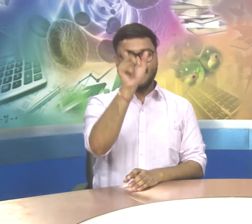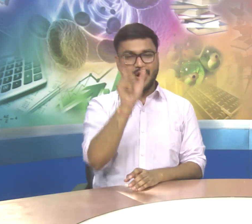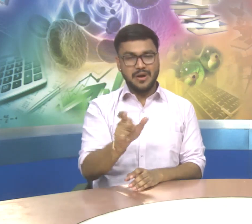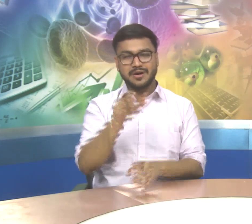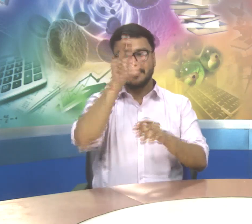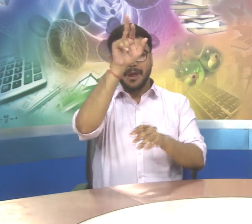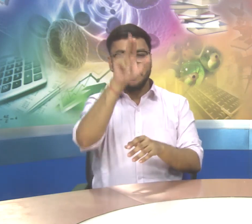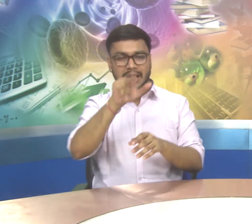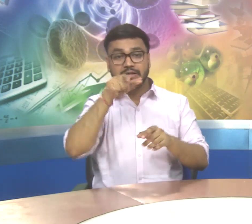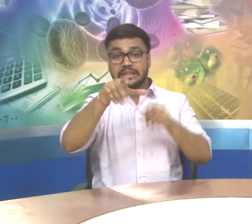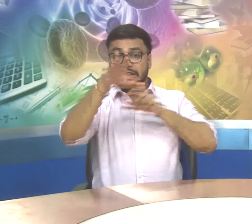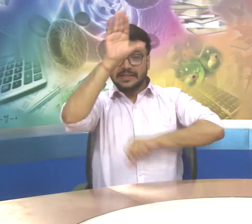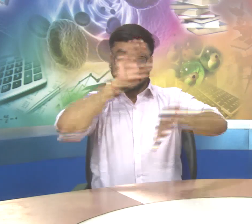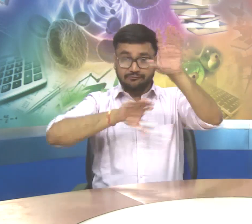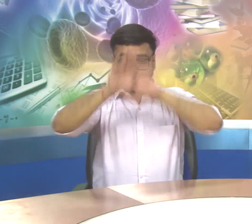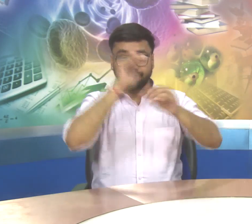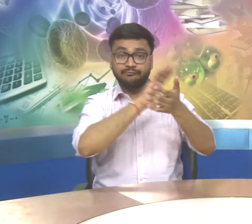Now we have learned our difficult words.